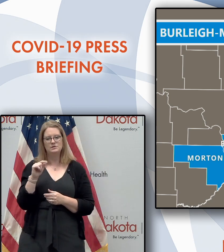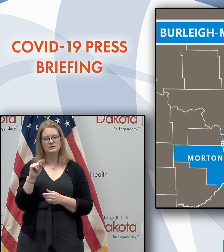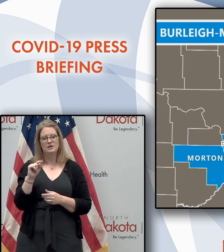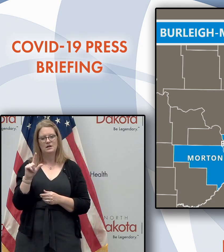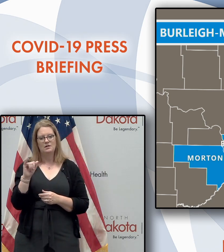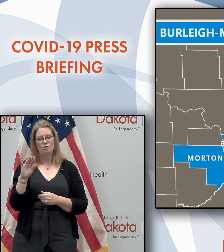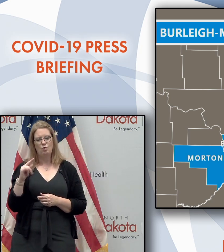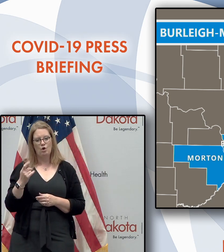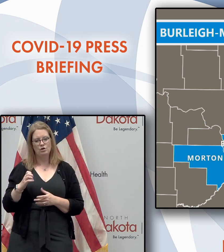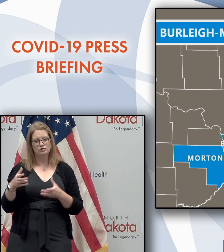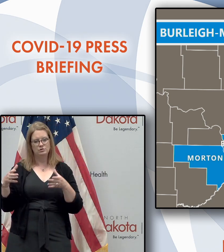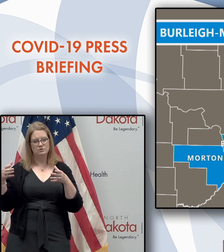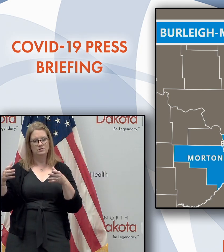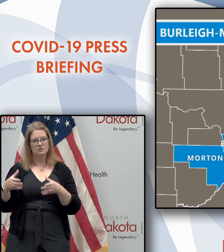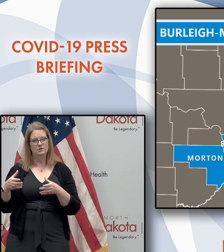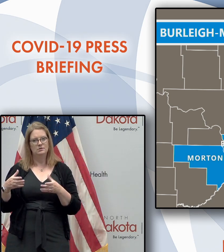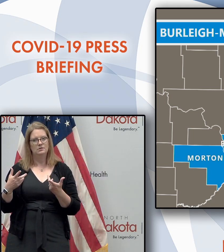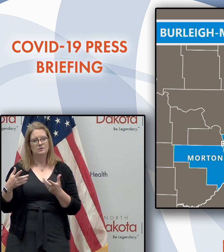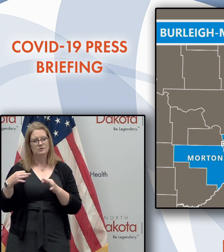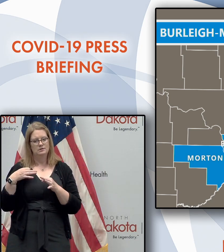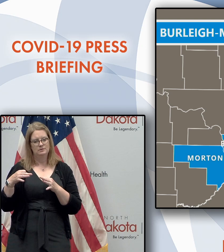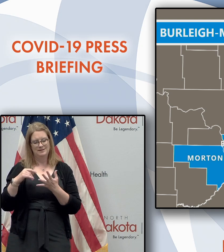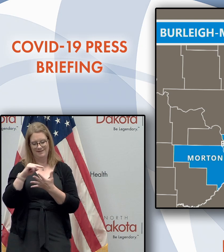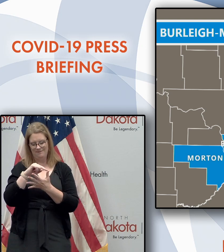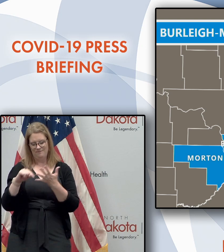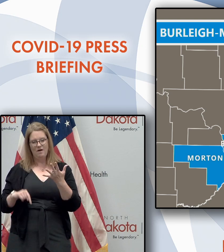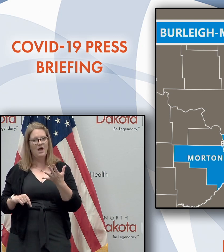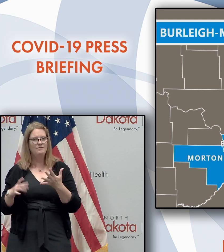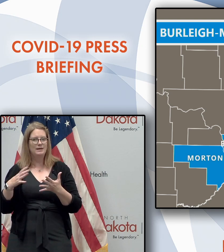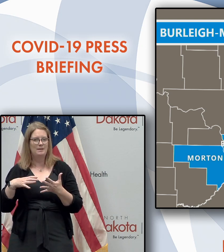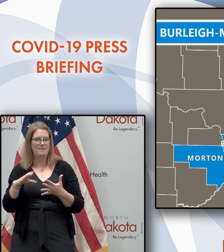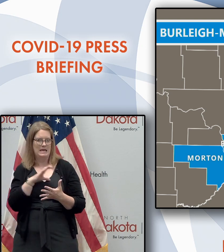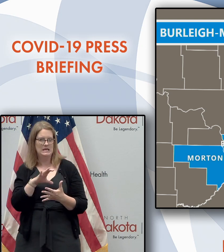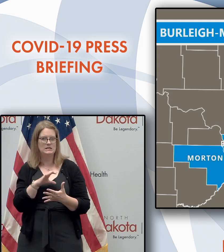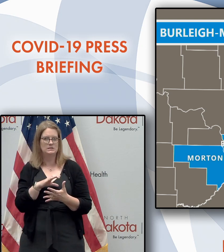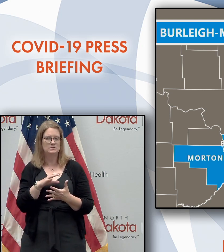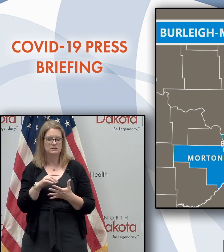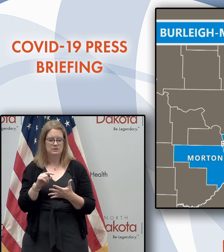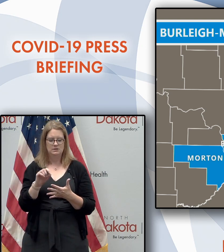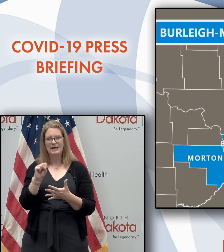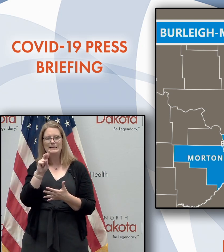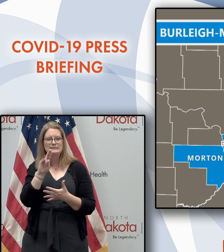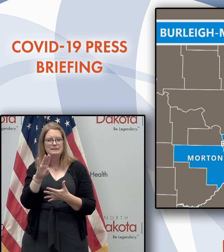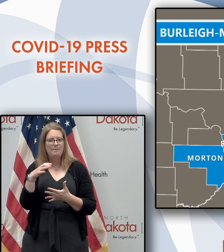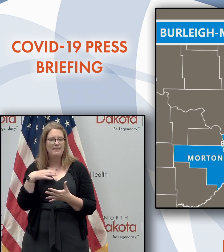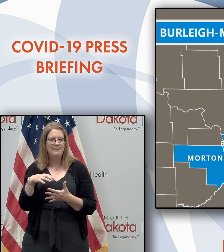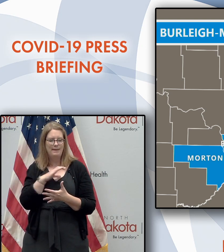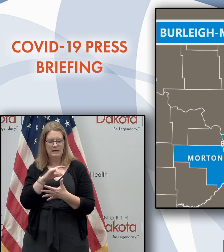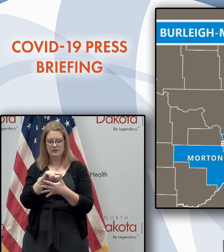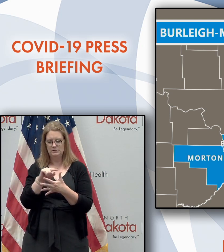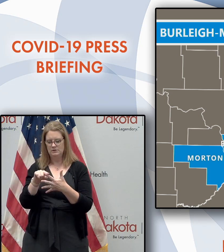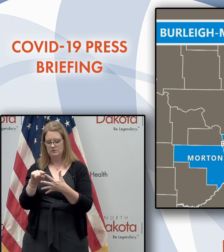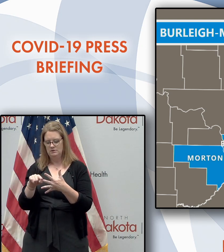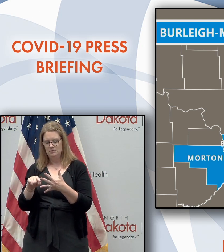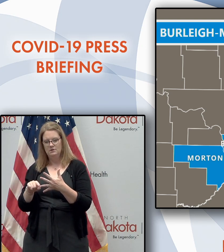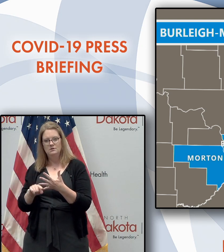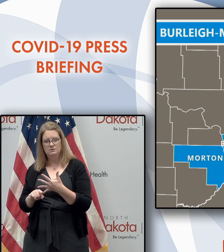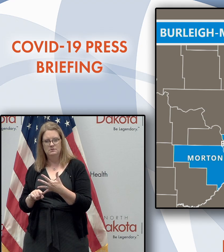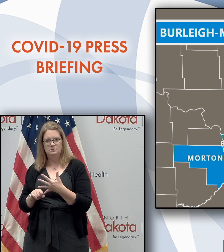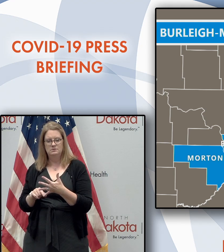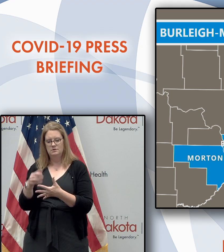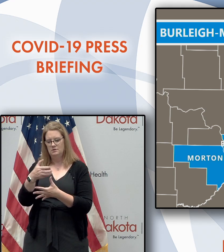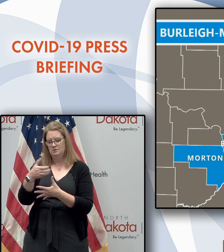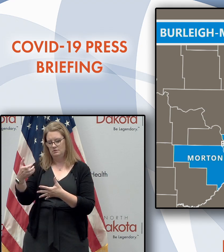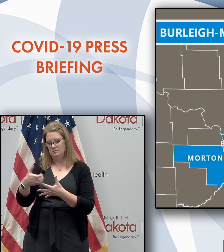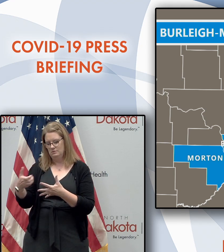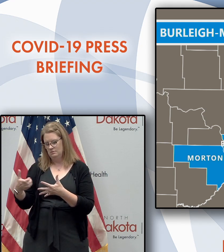went through the talking points, I described 5 separate committees, subcommittees, and those are each going to be staffed with people. So as it was